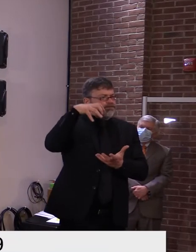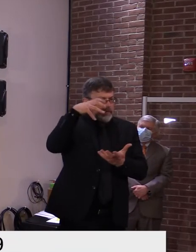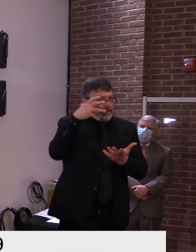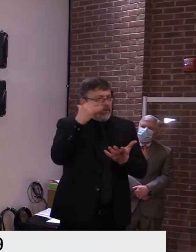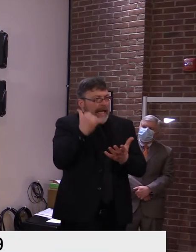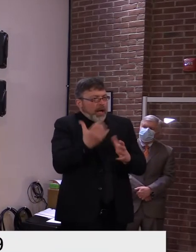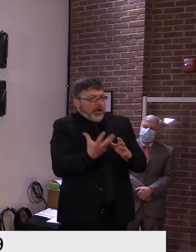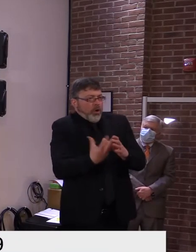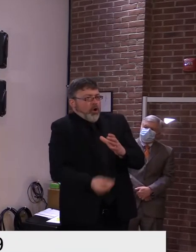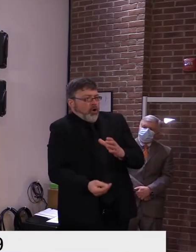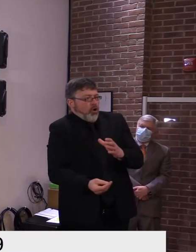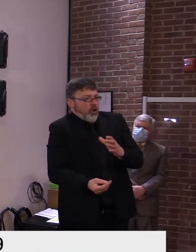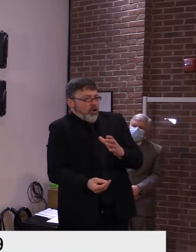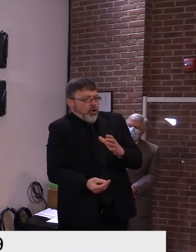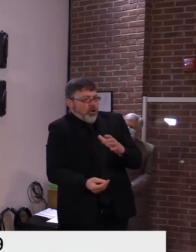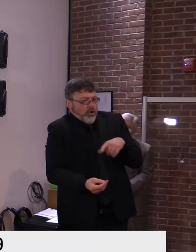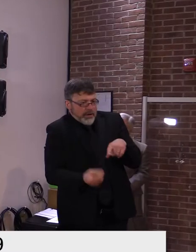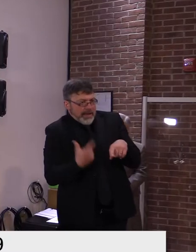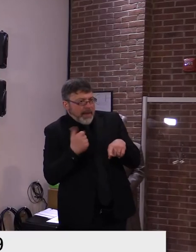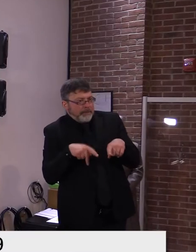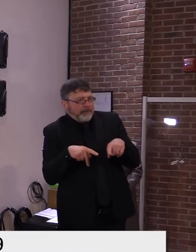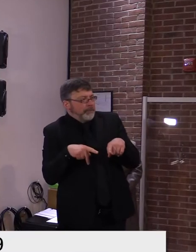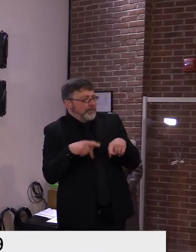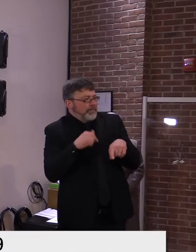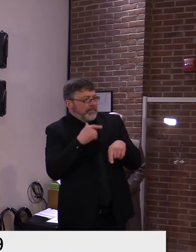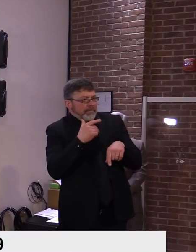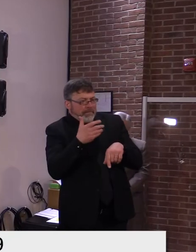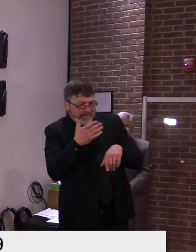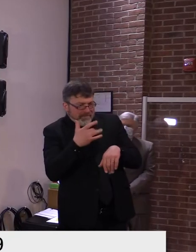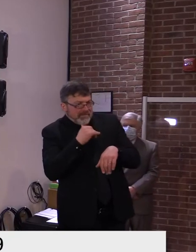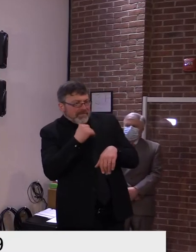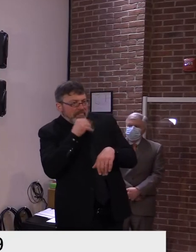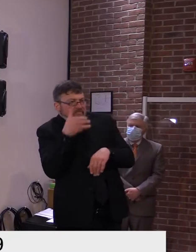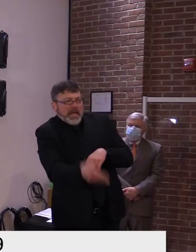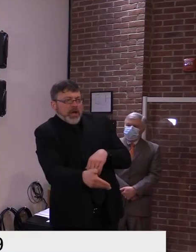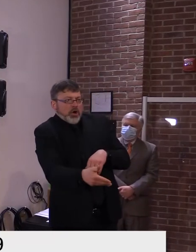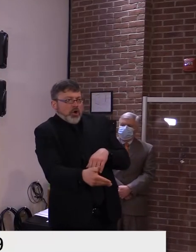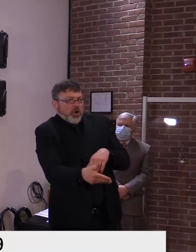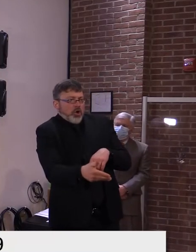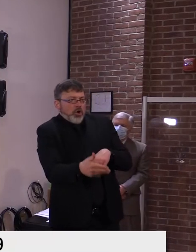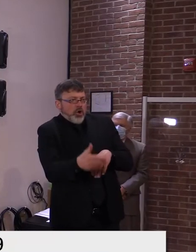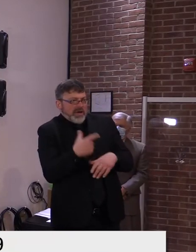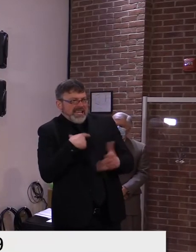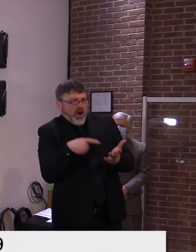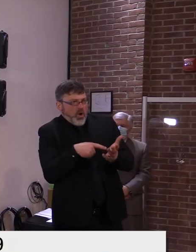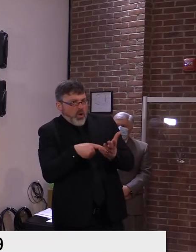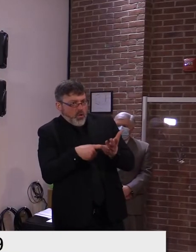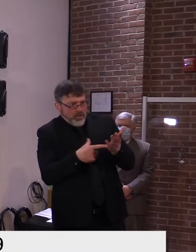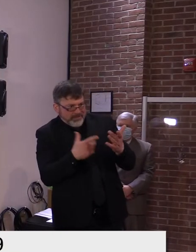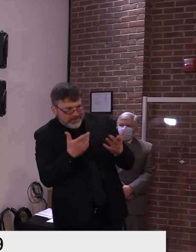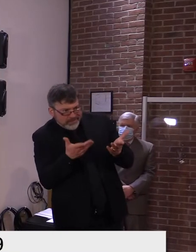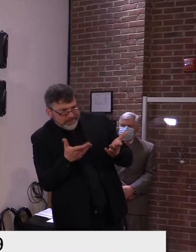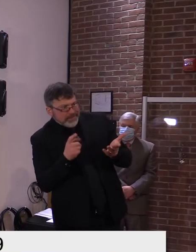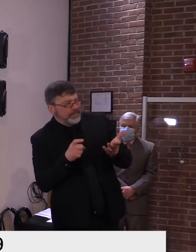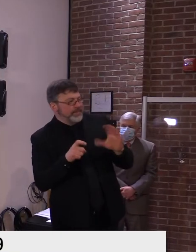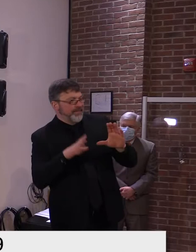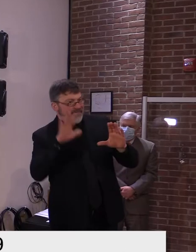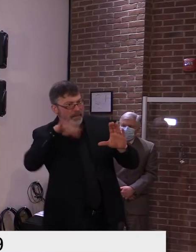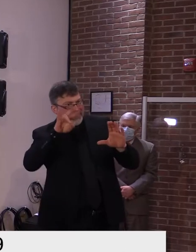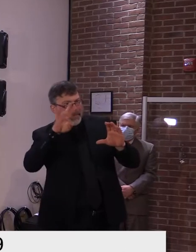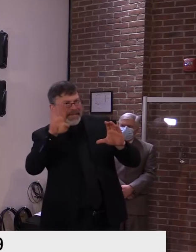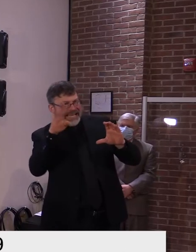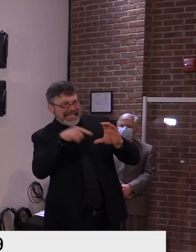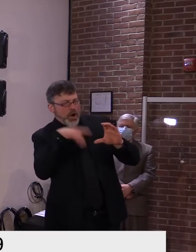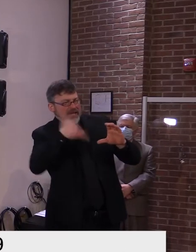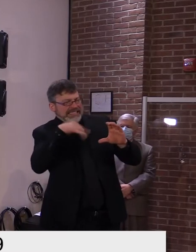end, someone is going to be shortchanged. I mean, if you come up with a, if we keep going the way we're